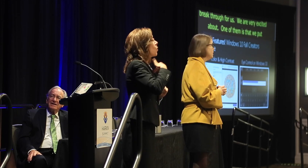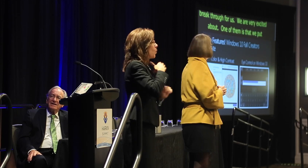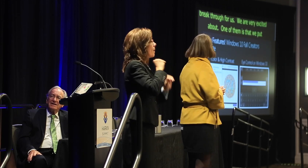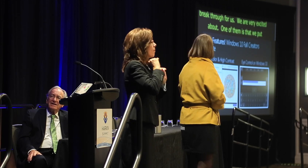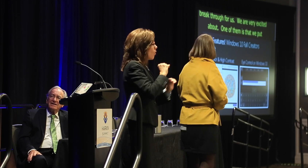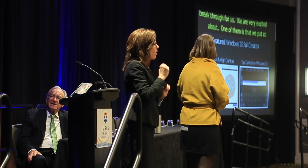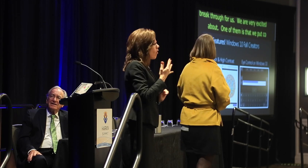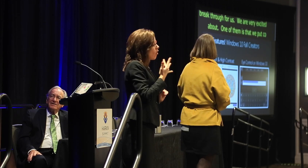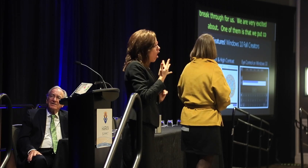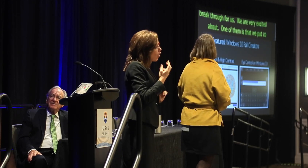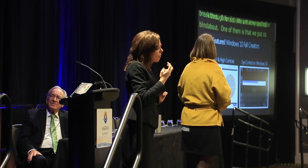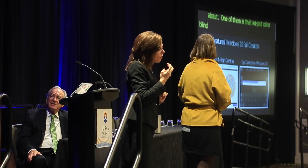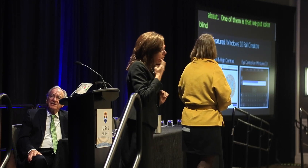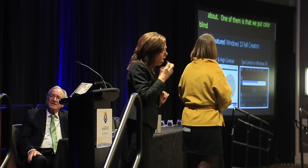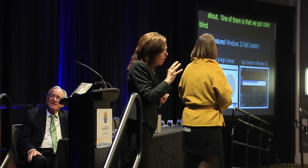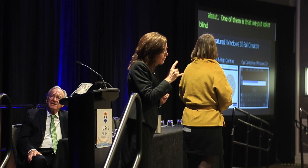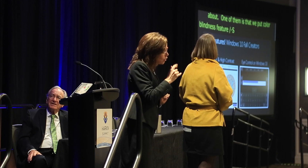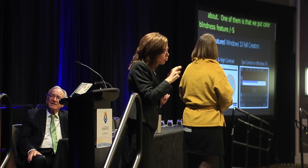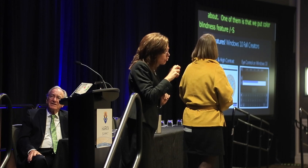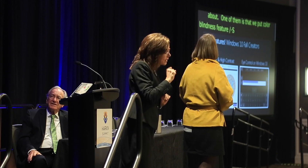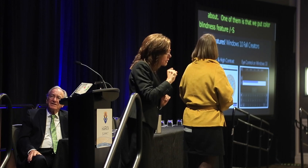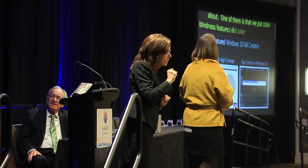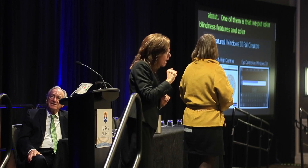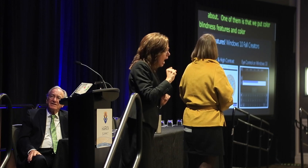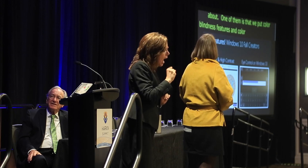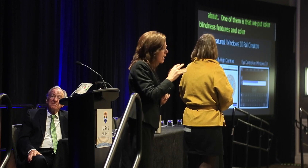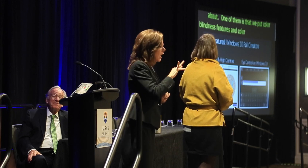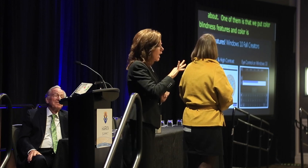blindness features, and color spelled wrong there, there should be a U